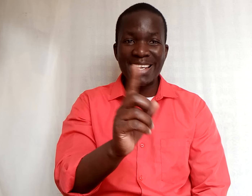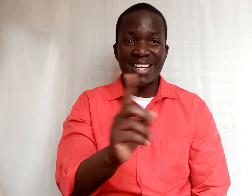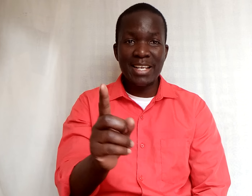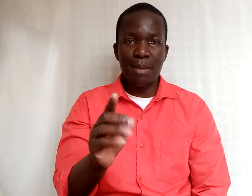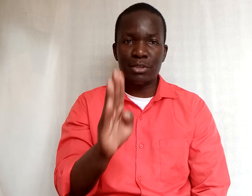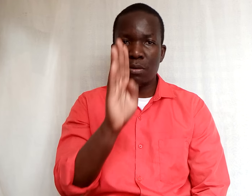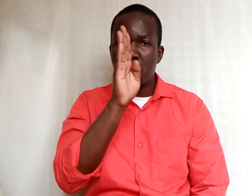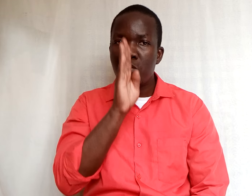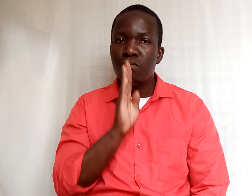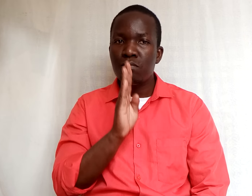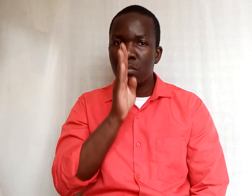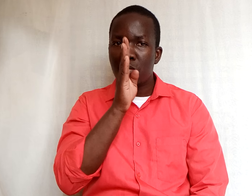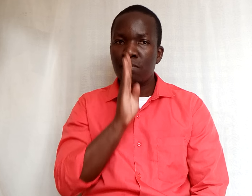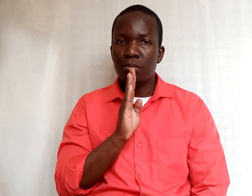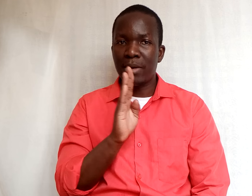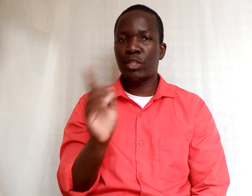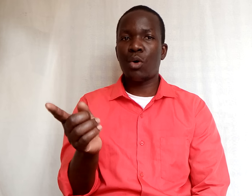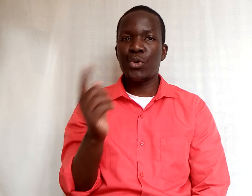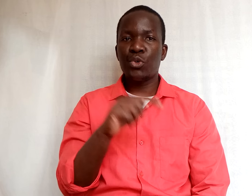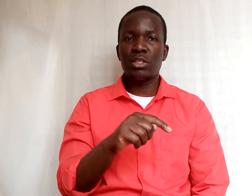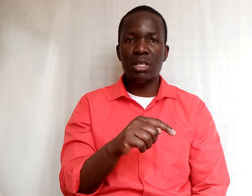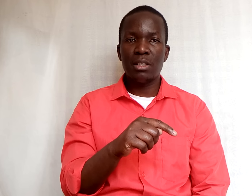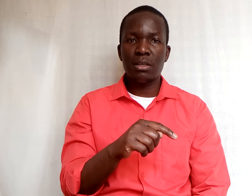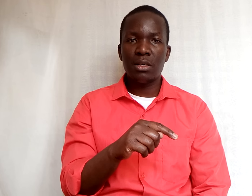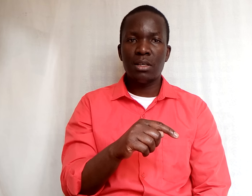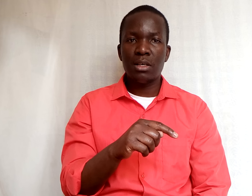green grams, but this one we use B,